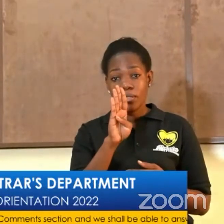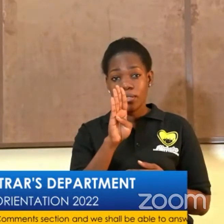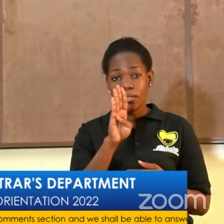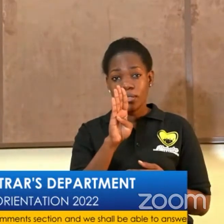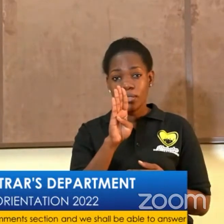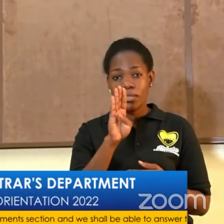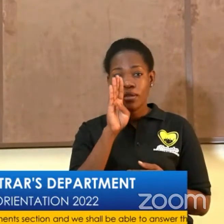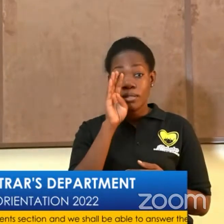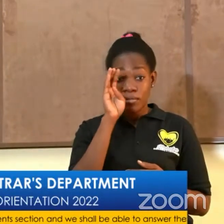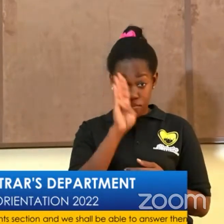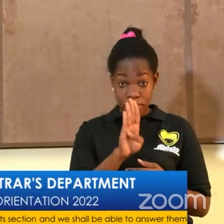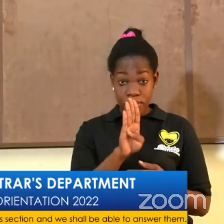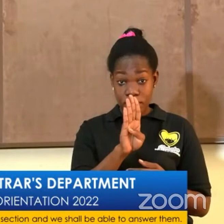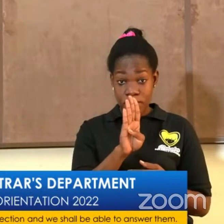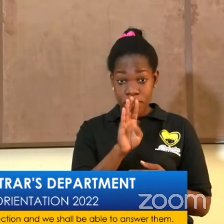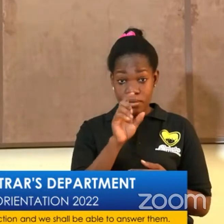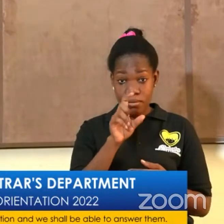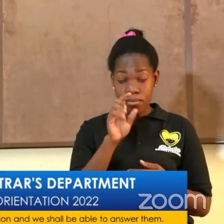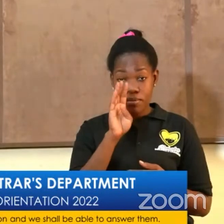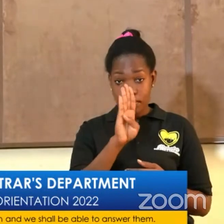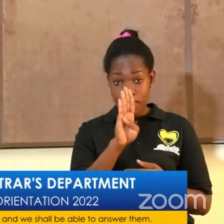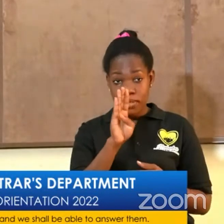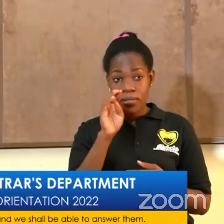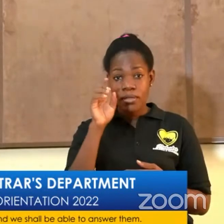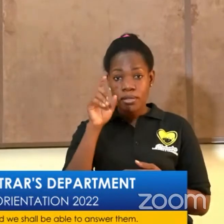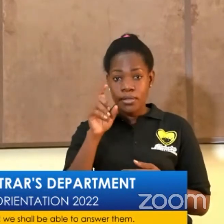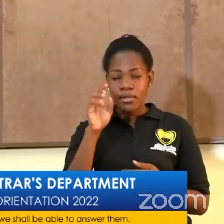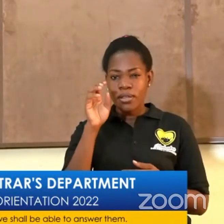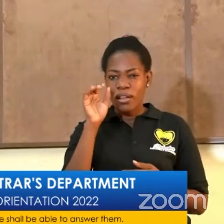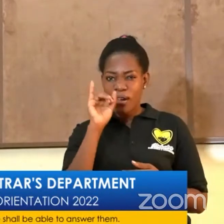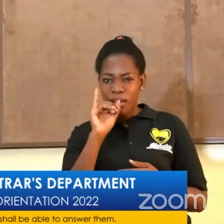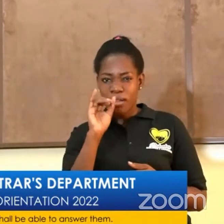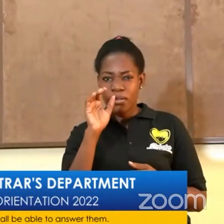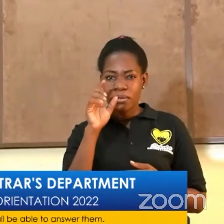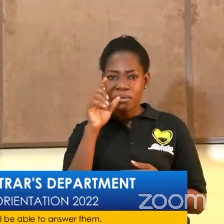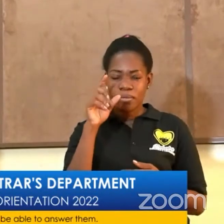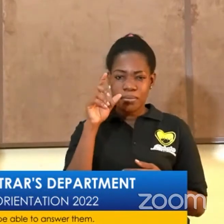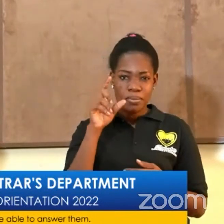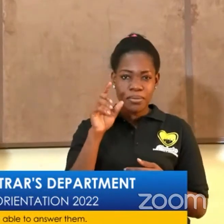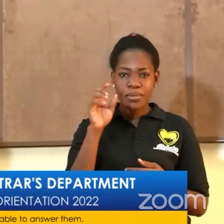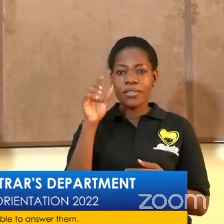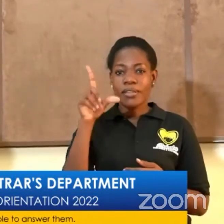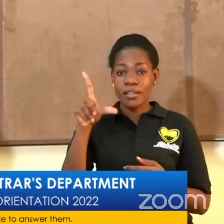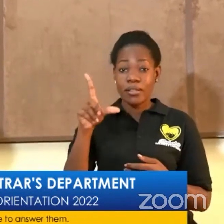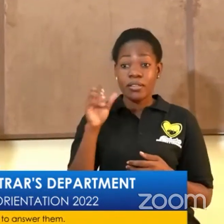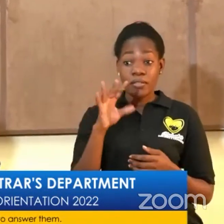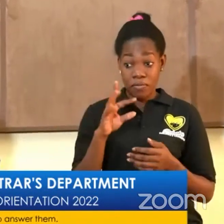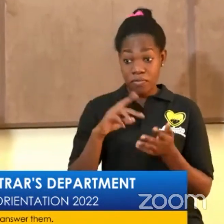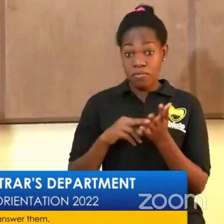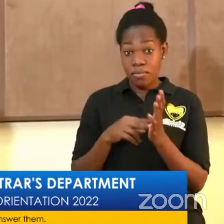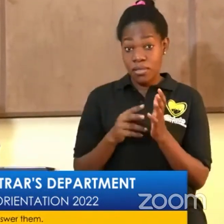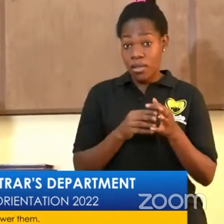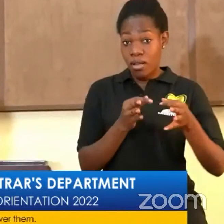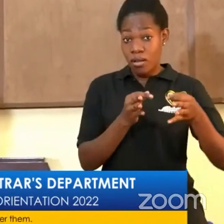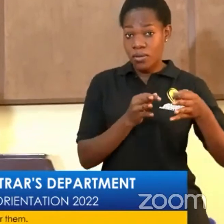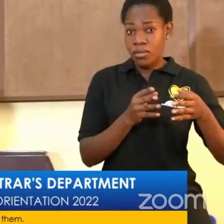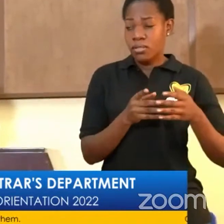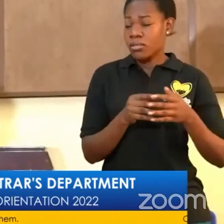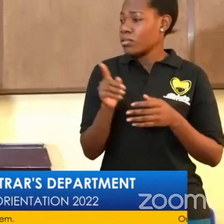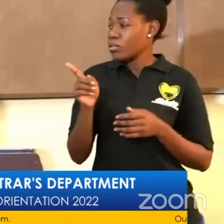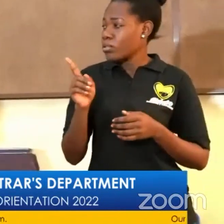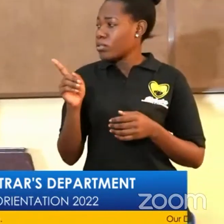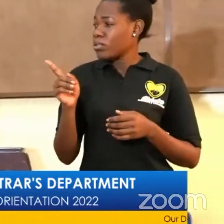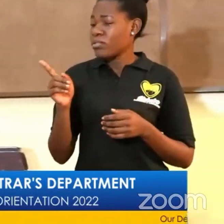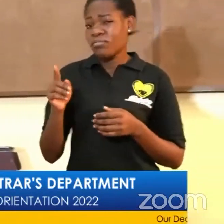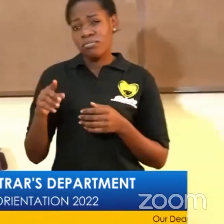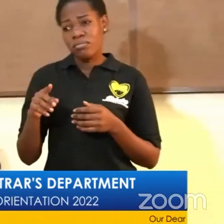capital B, capital I, capital L. So if you mean BASA, Rollins, isn't BASA indicated on